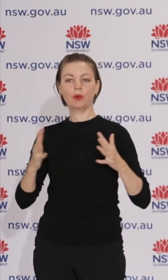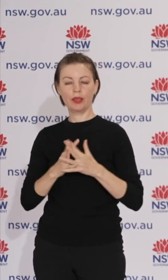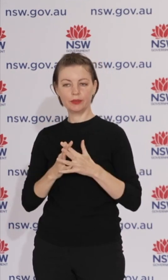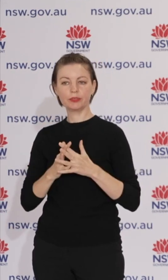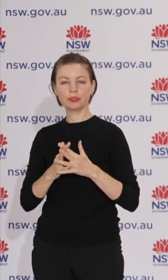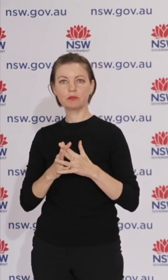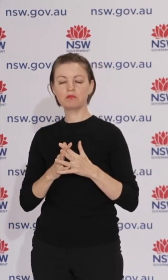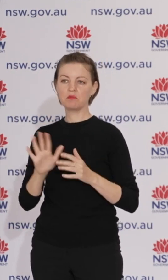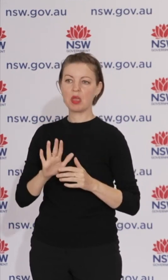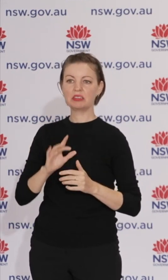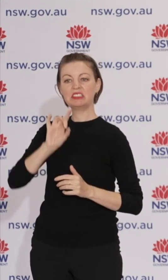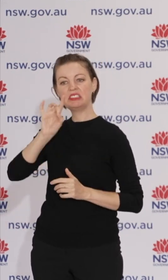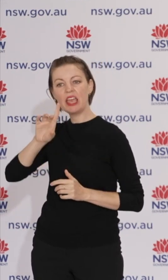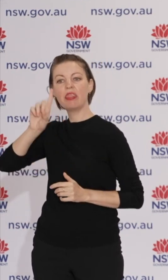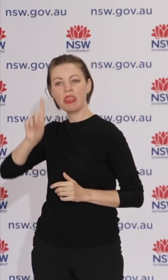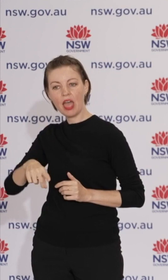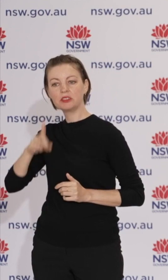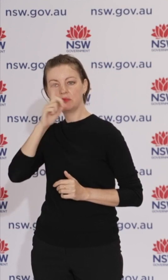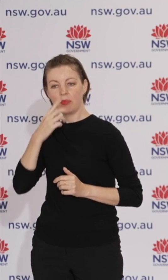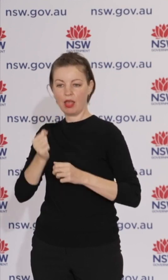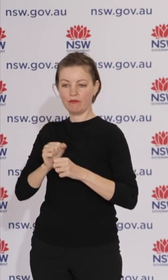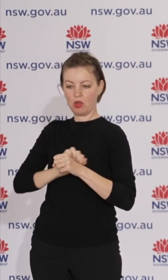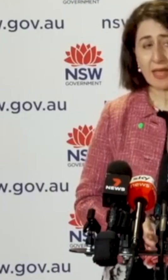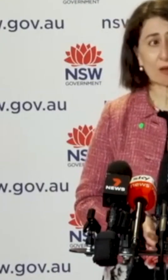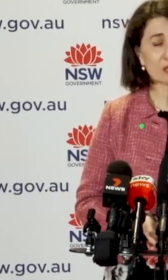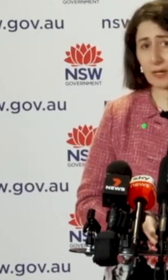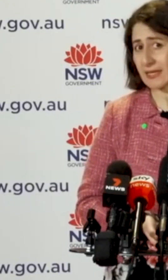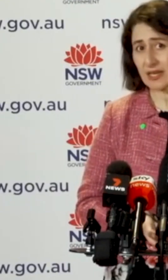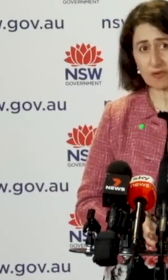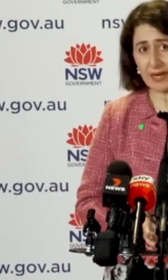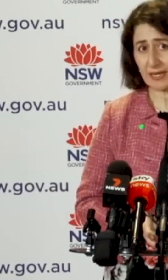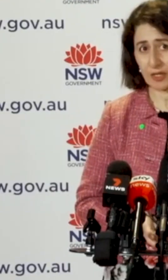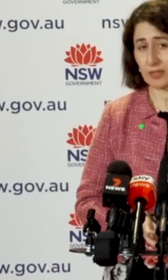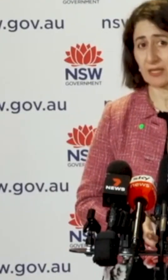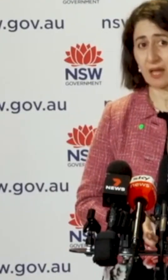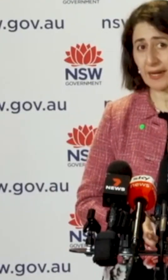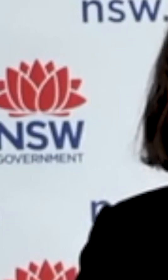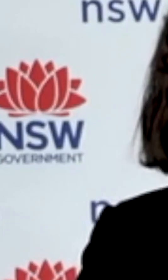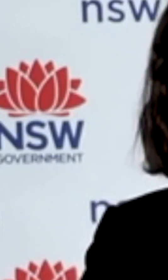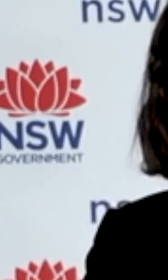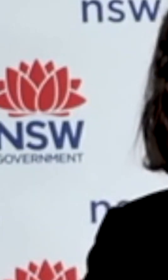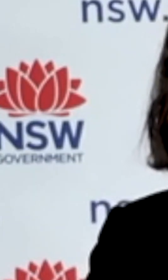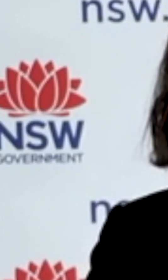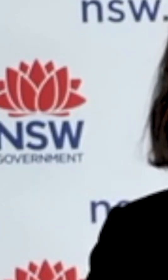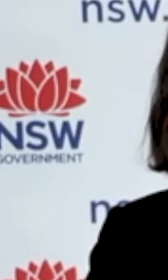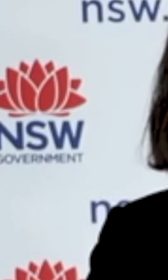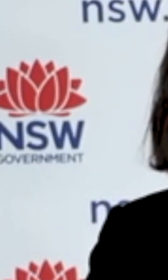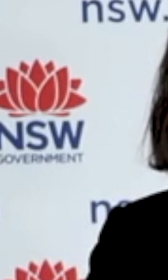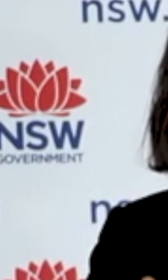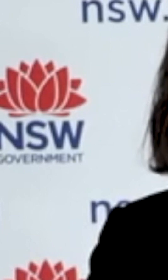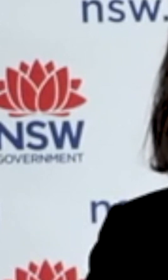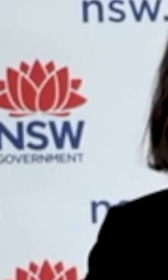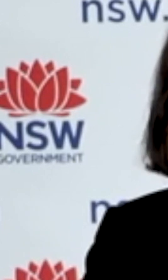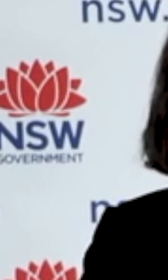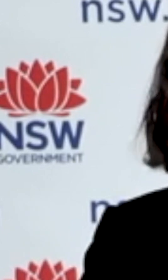and about 10,000 of those are actually being managed in their own home. Our hospitalisation rate is actually declining. The rate of hospitalisation, which is a